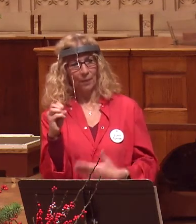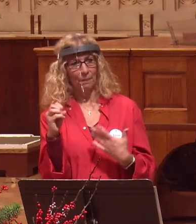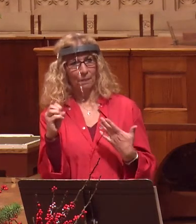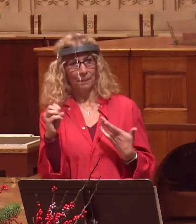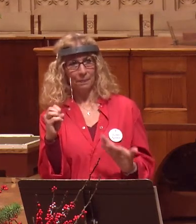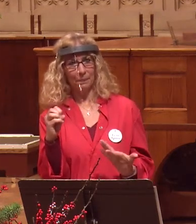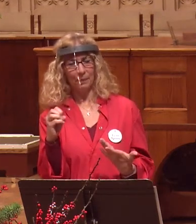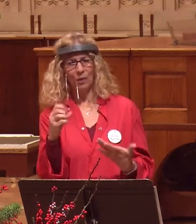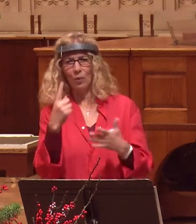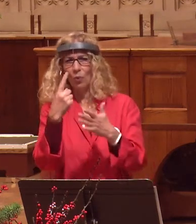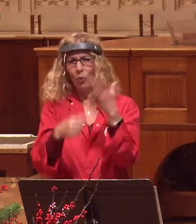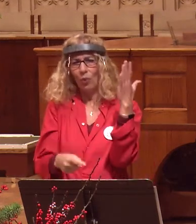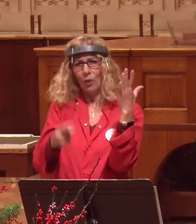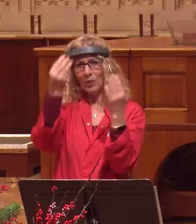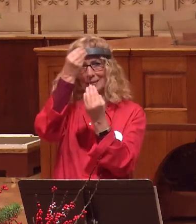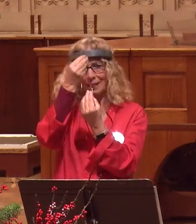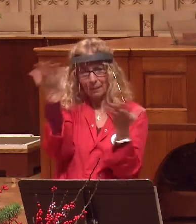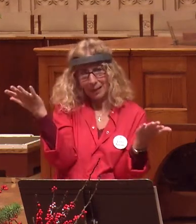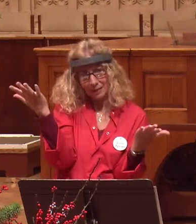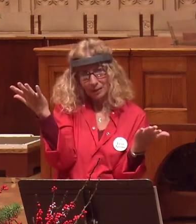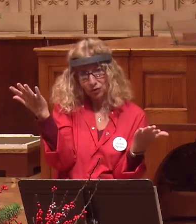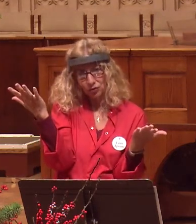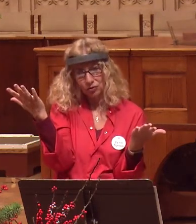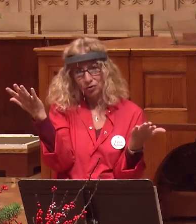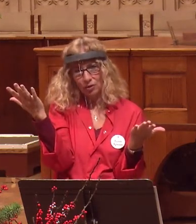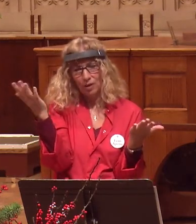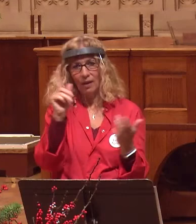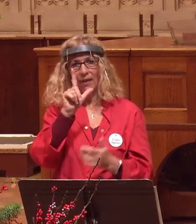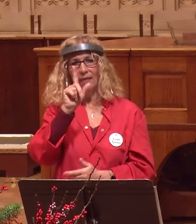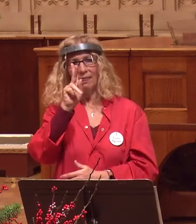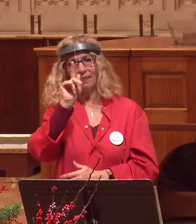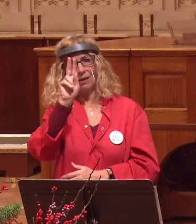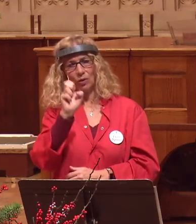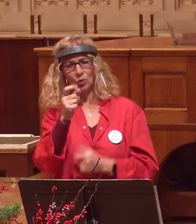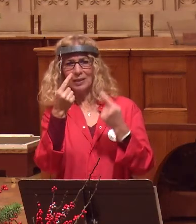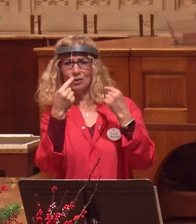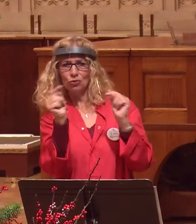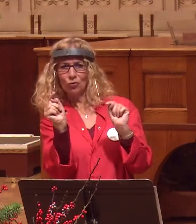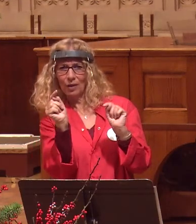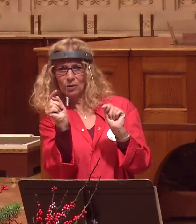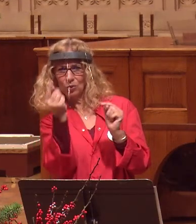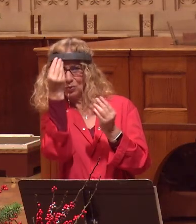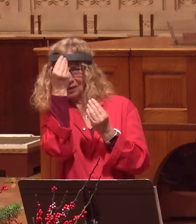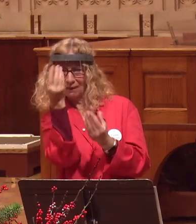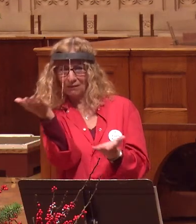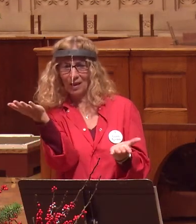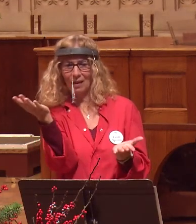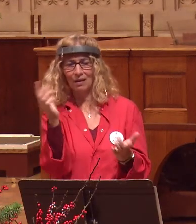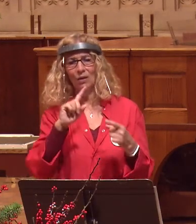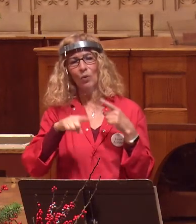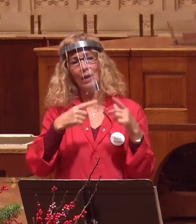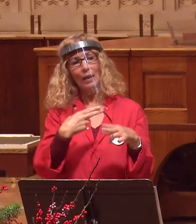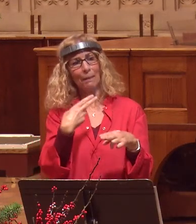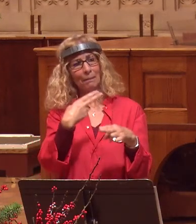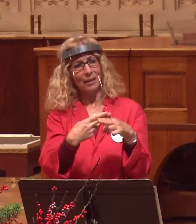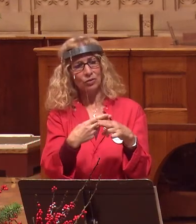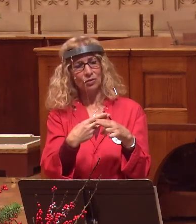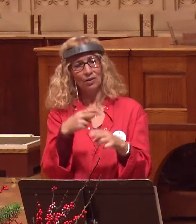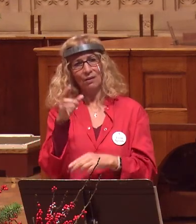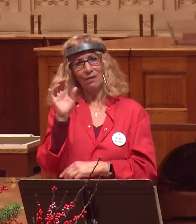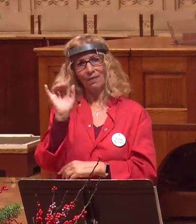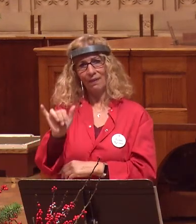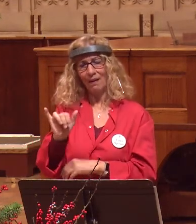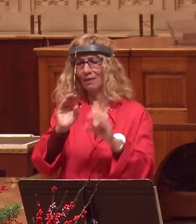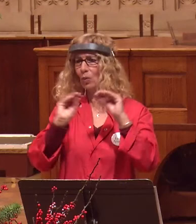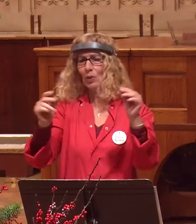So what was the message that Luke is trying to convey when he mentioned that there